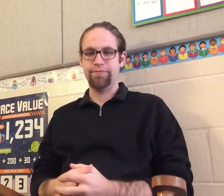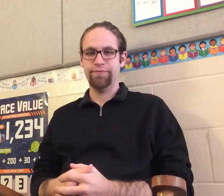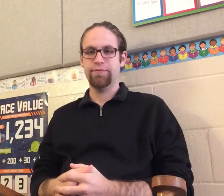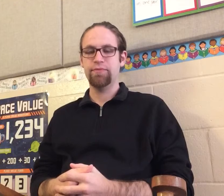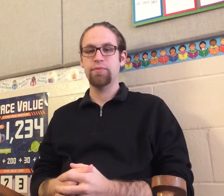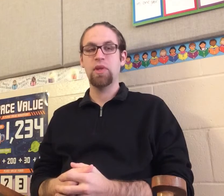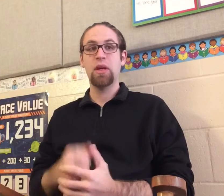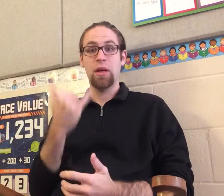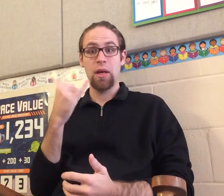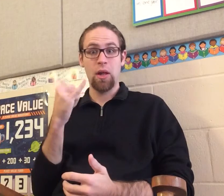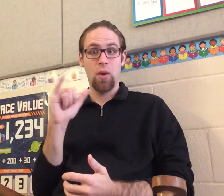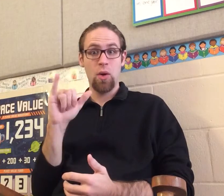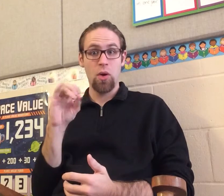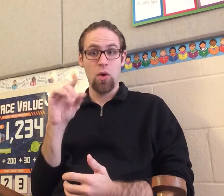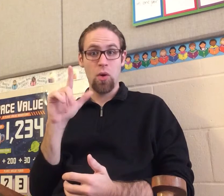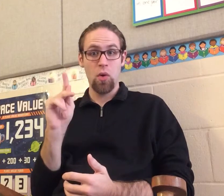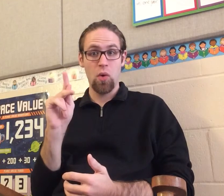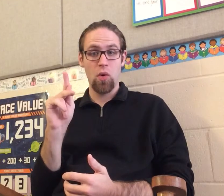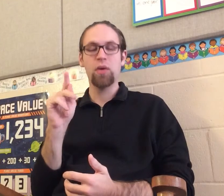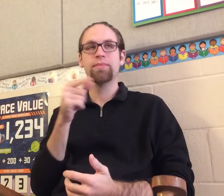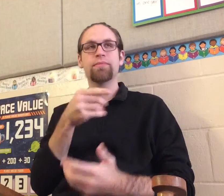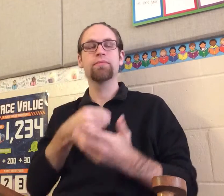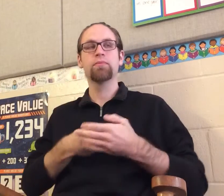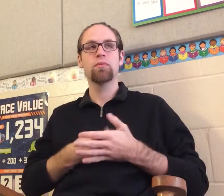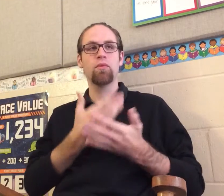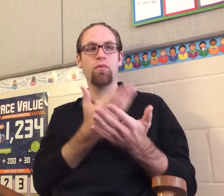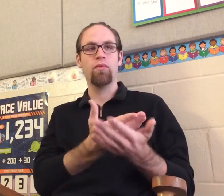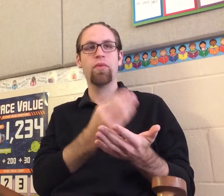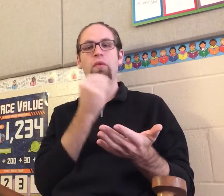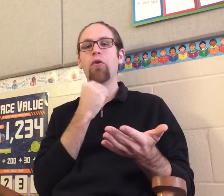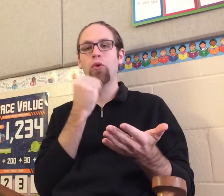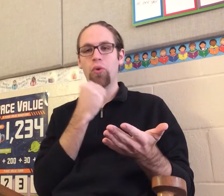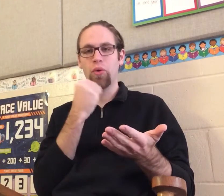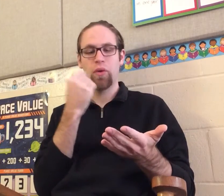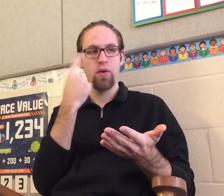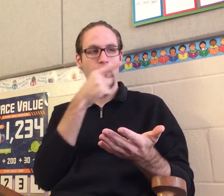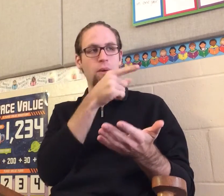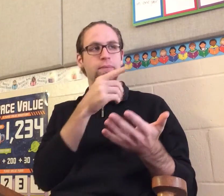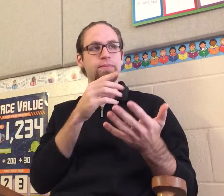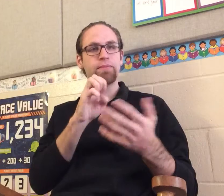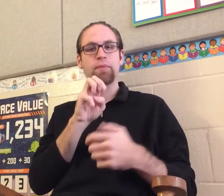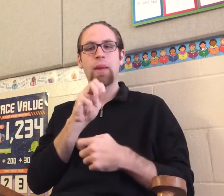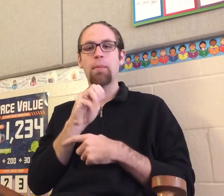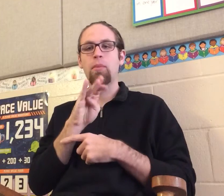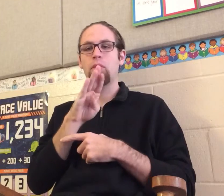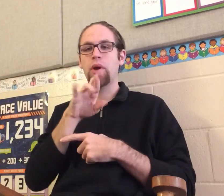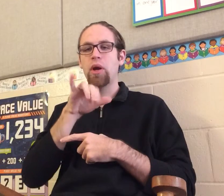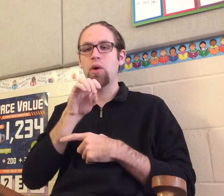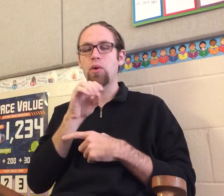The yellow yolk provides the food necessary for the embryo to grow big and strong.